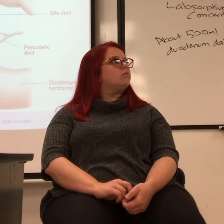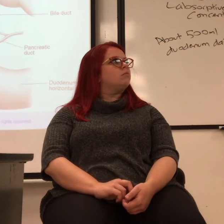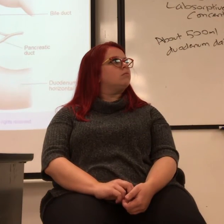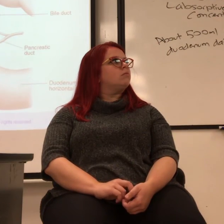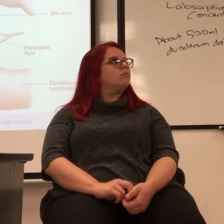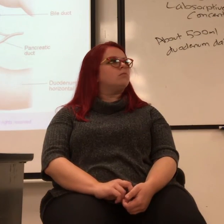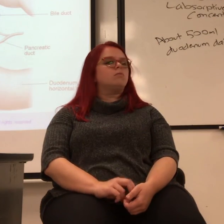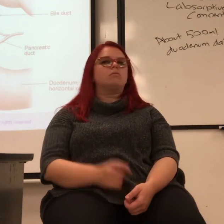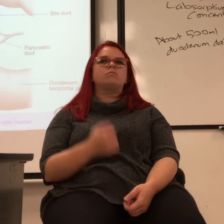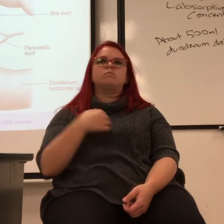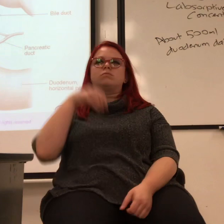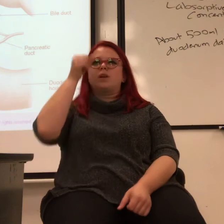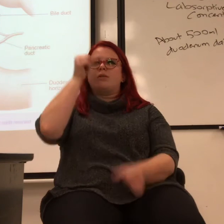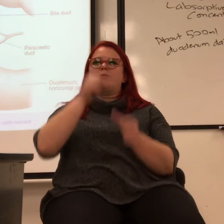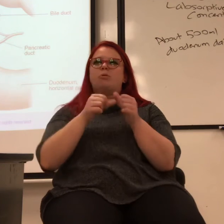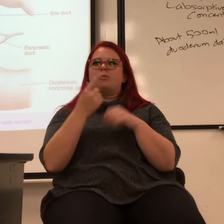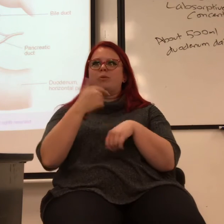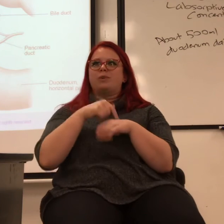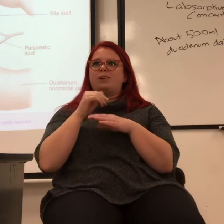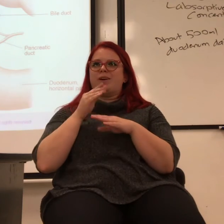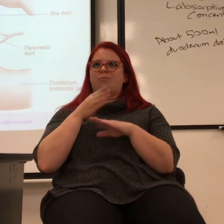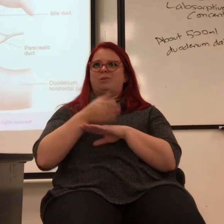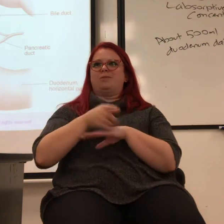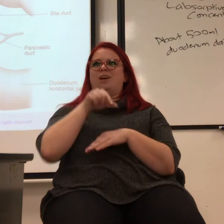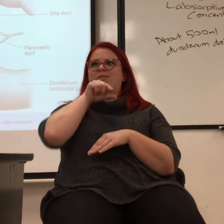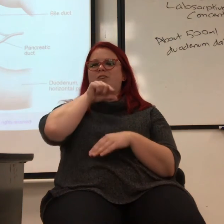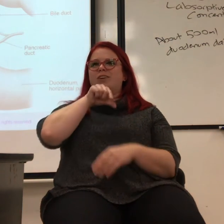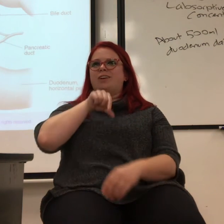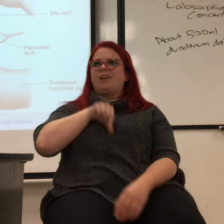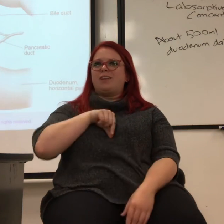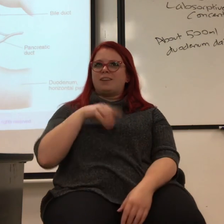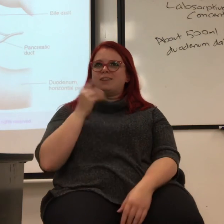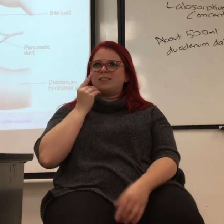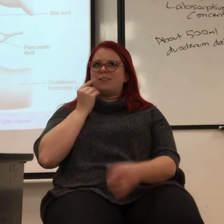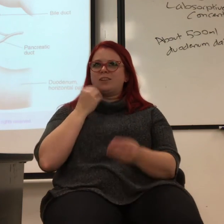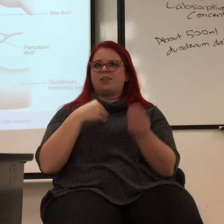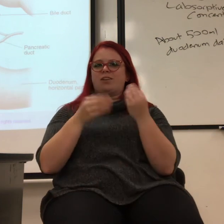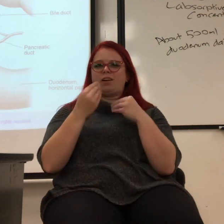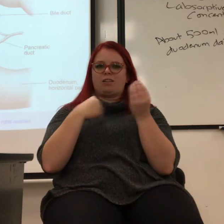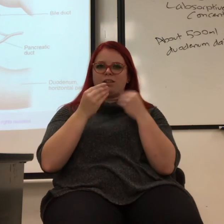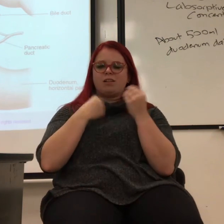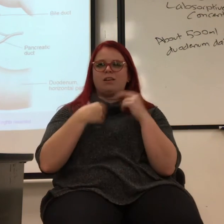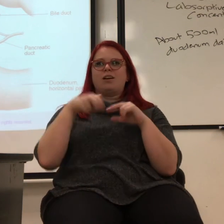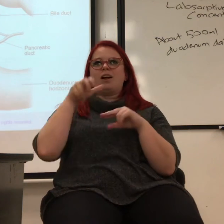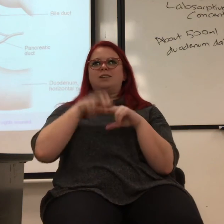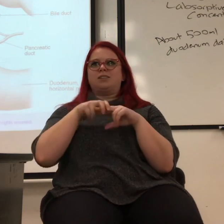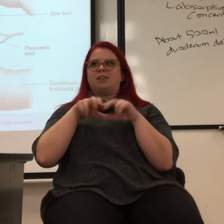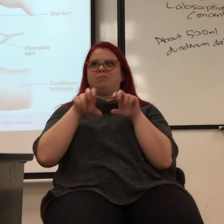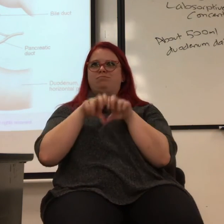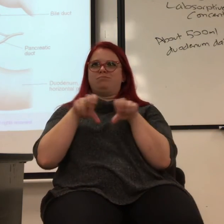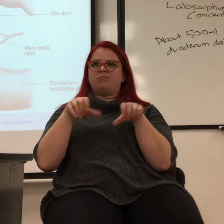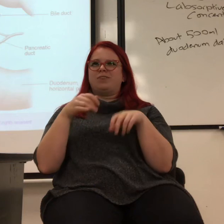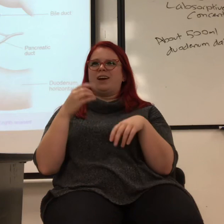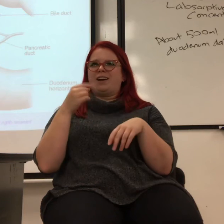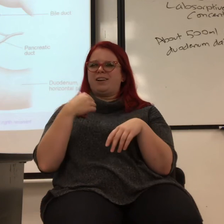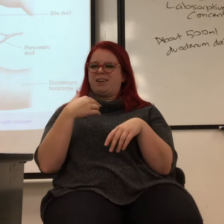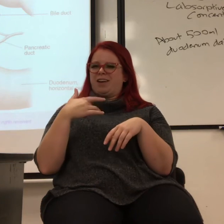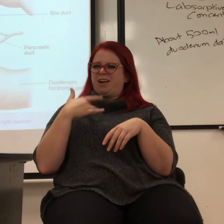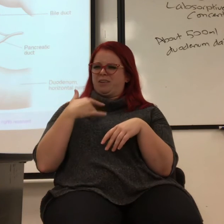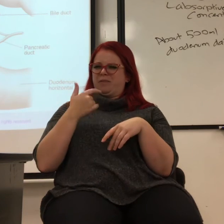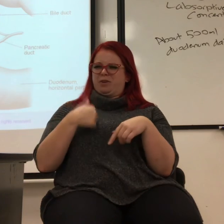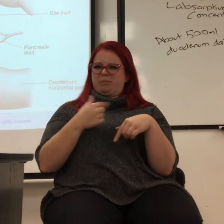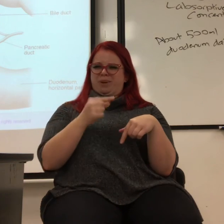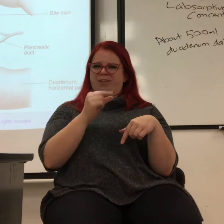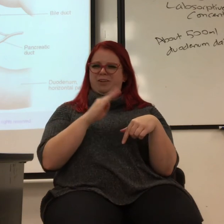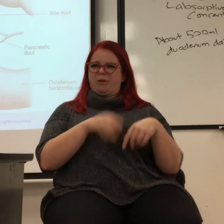I remember one time after Thanksgiving dinner, I sat back on the couch. I swear I could feel my gallbladder contract. I felt this little pop,